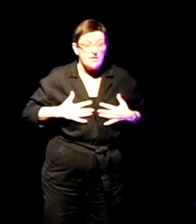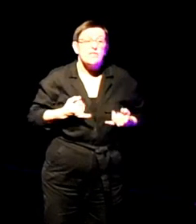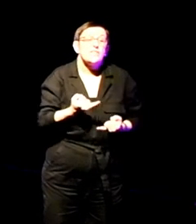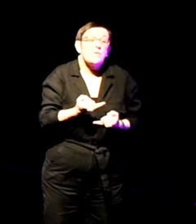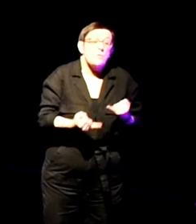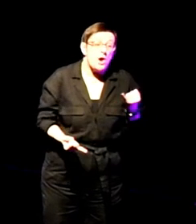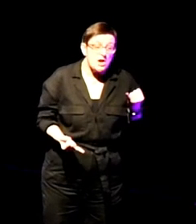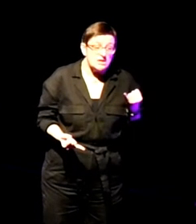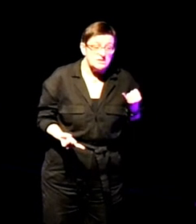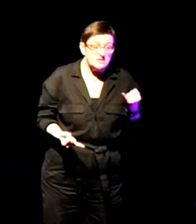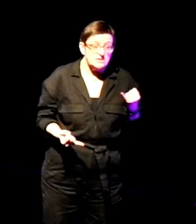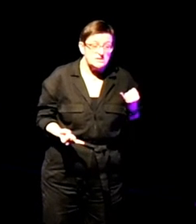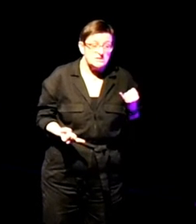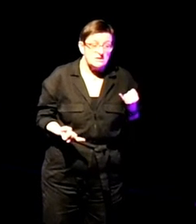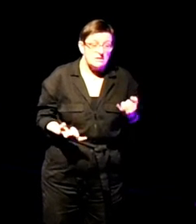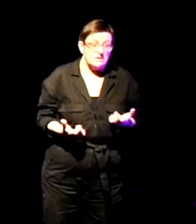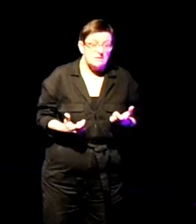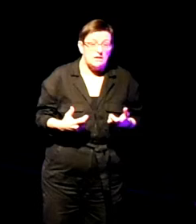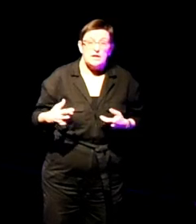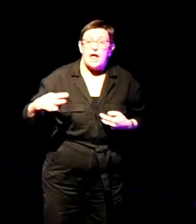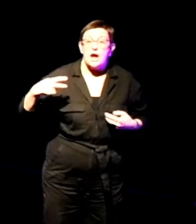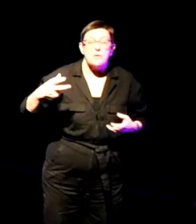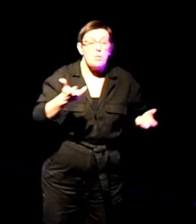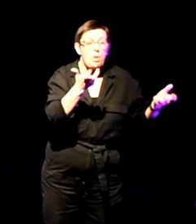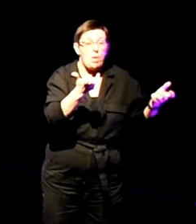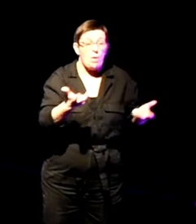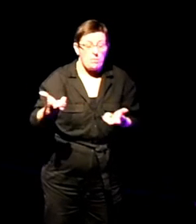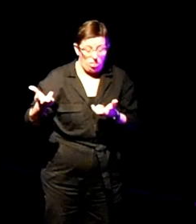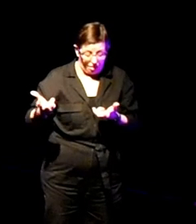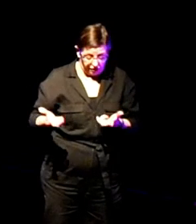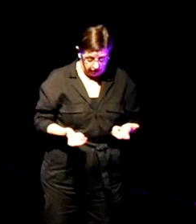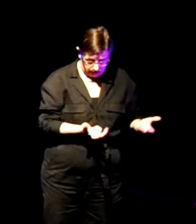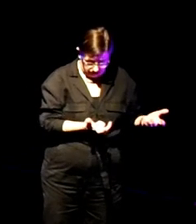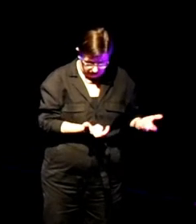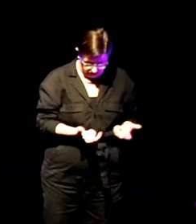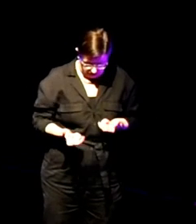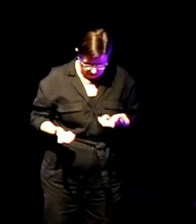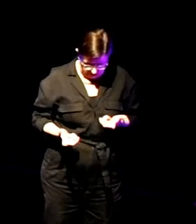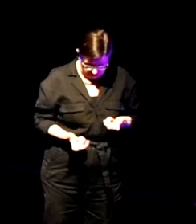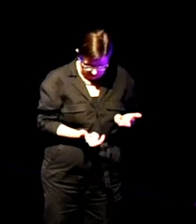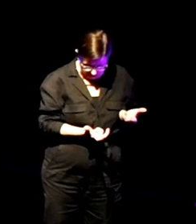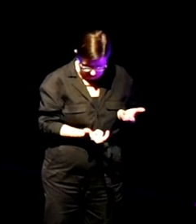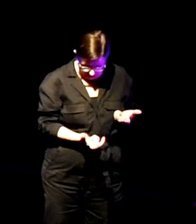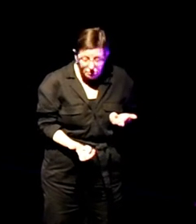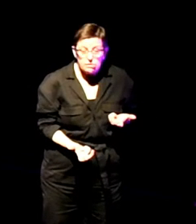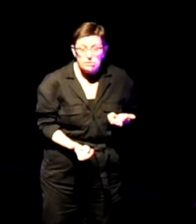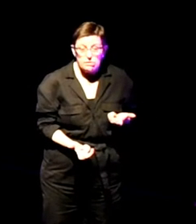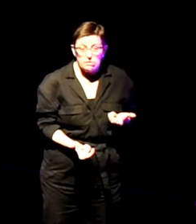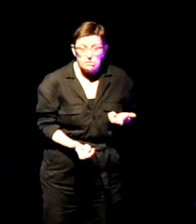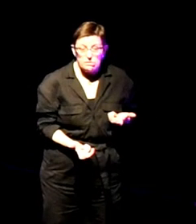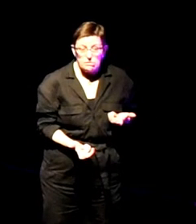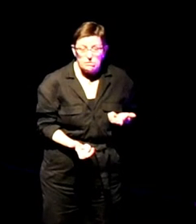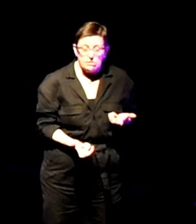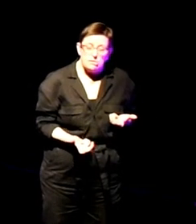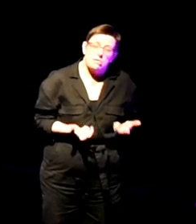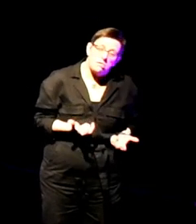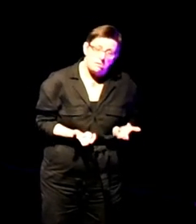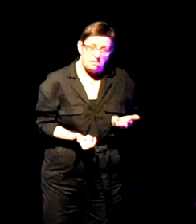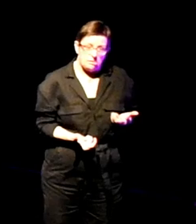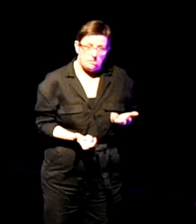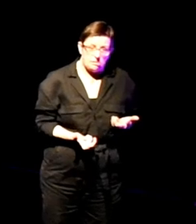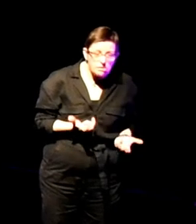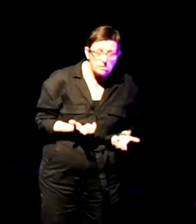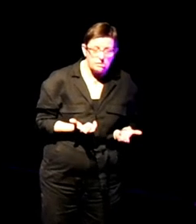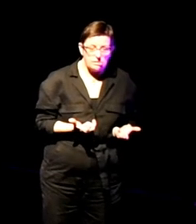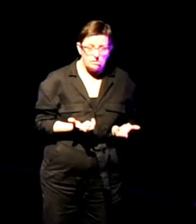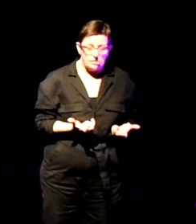worst, they hang like baubles, one at a second-rate Christmas fair, sluggish